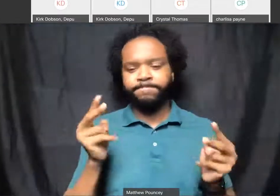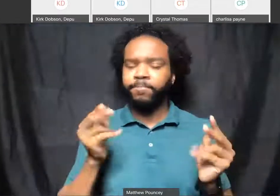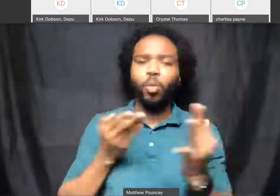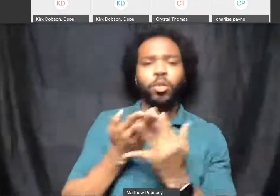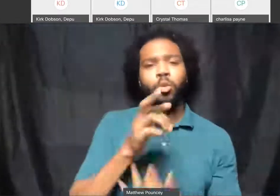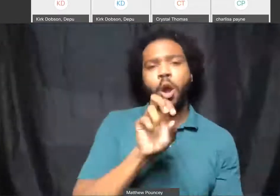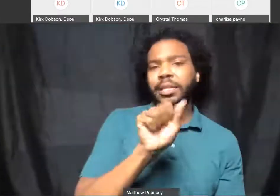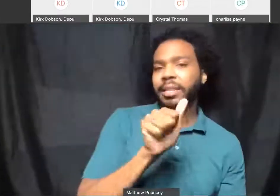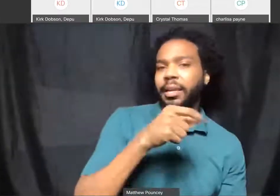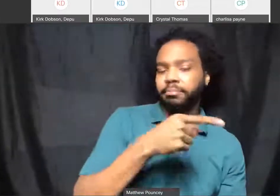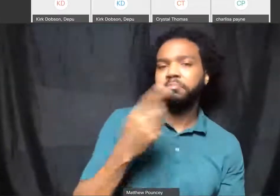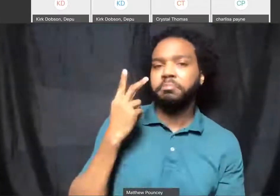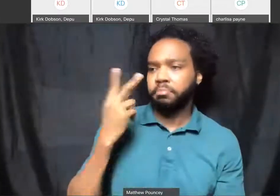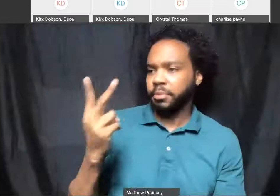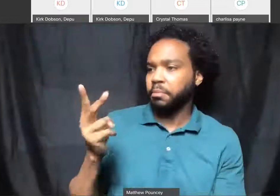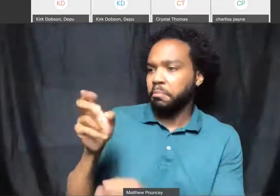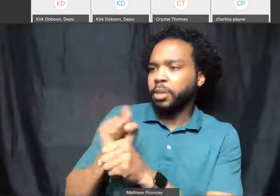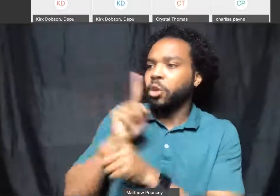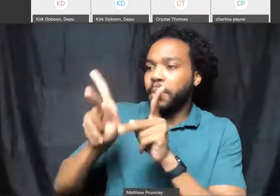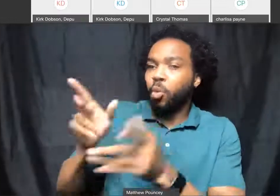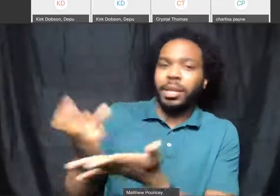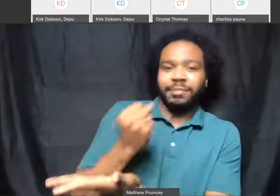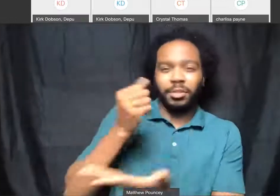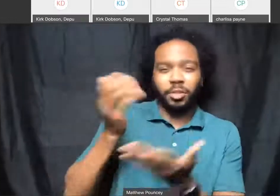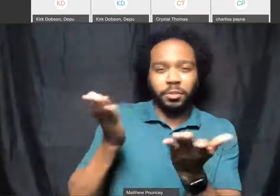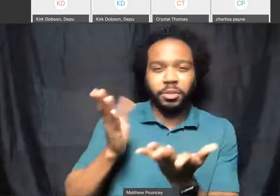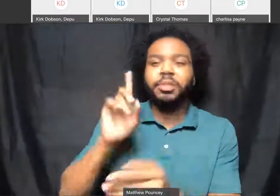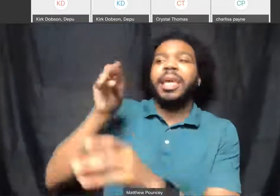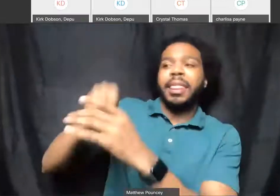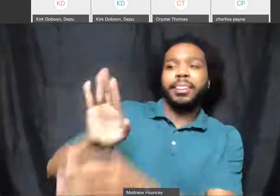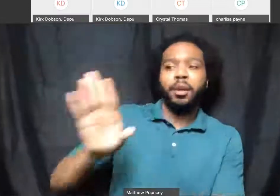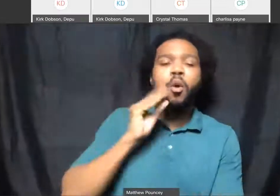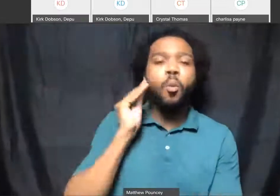that people could get that service while they're at home.